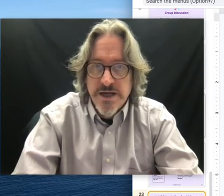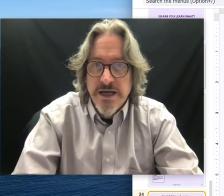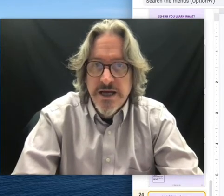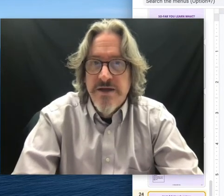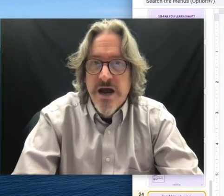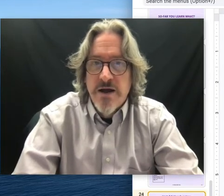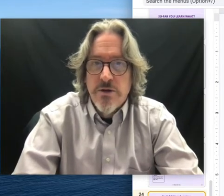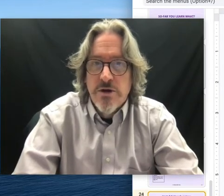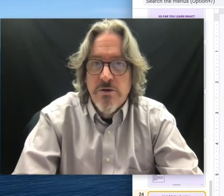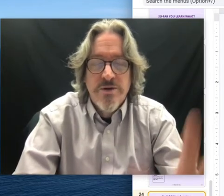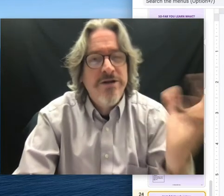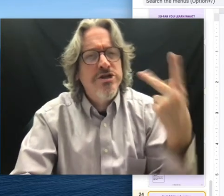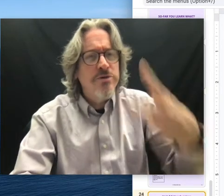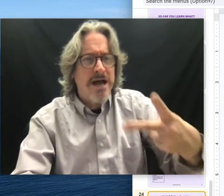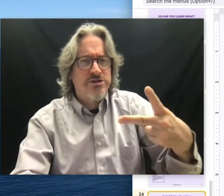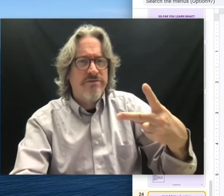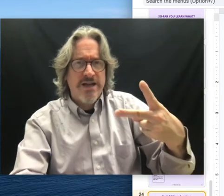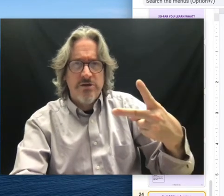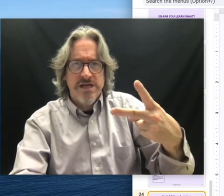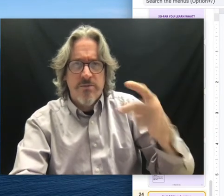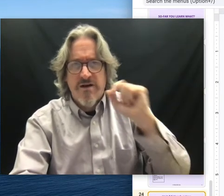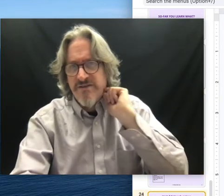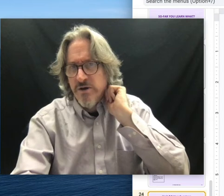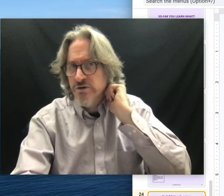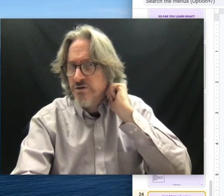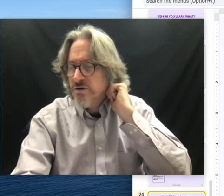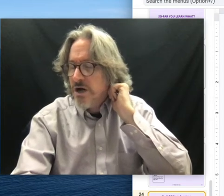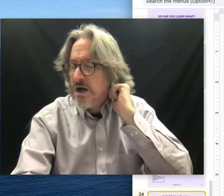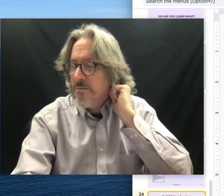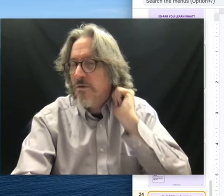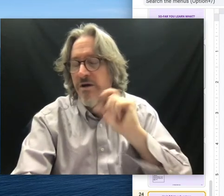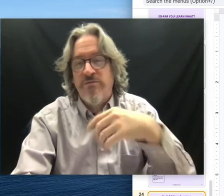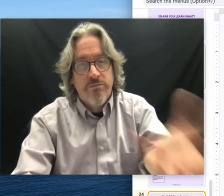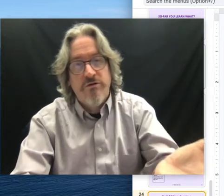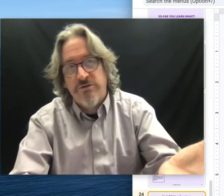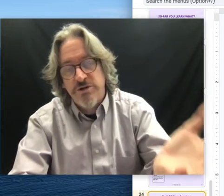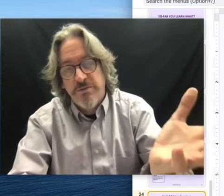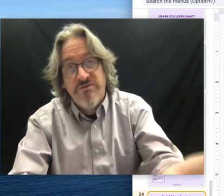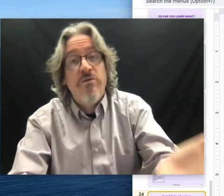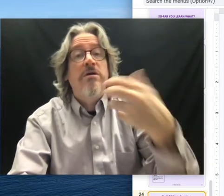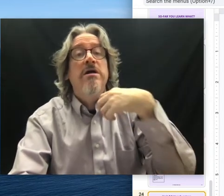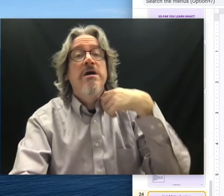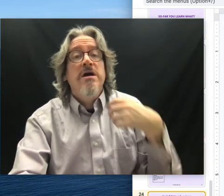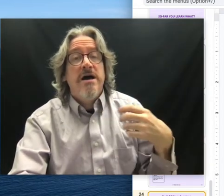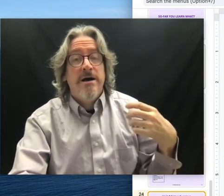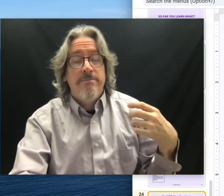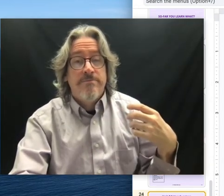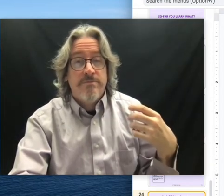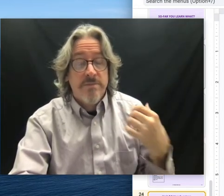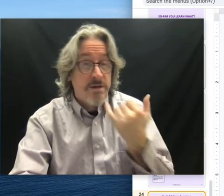that's it. And then I will go through. Here are 2 extra videos I found or I've referred to before